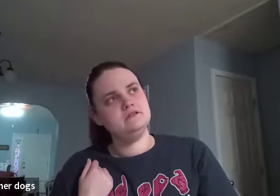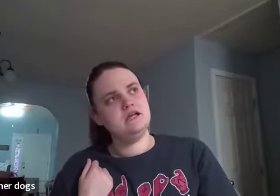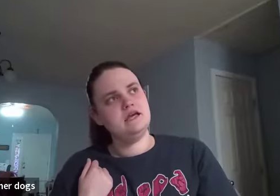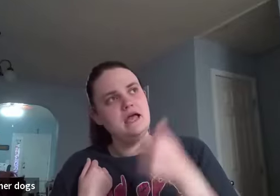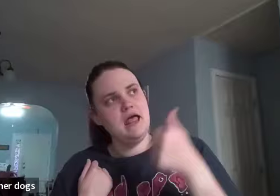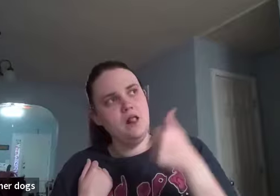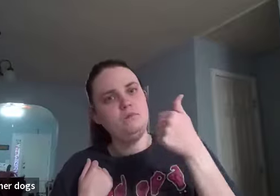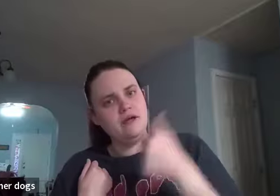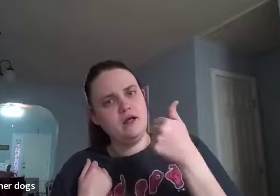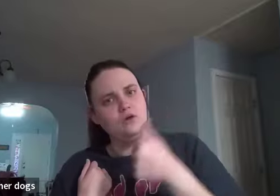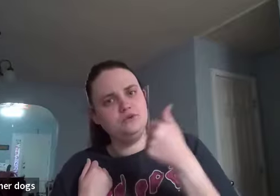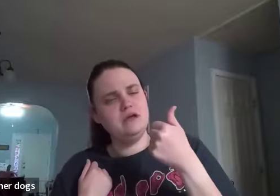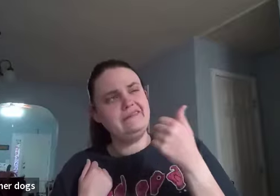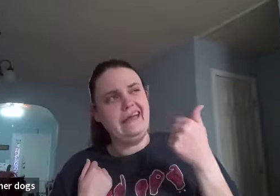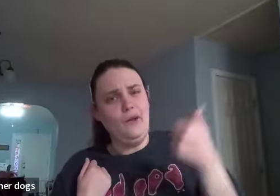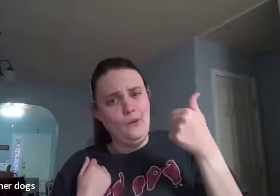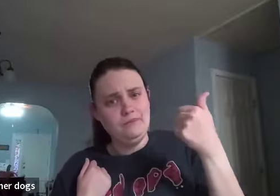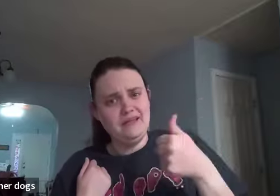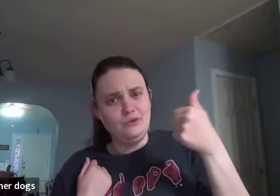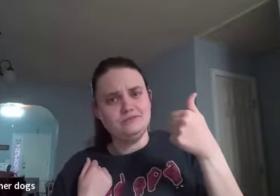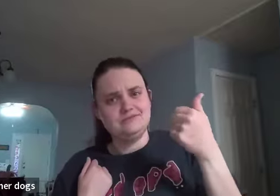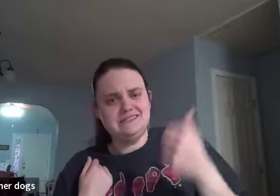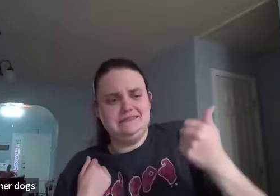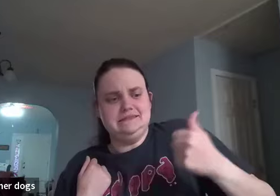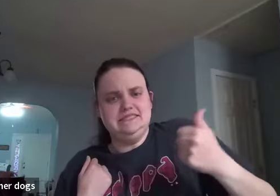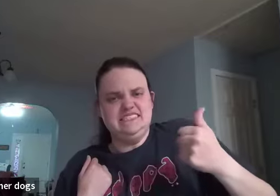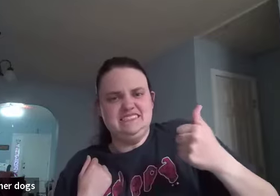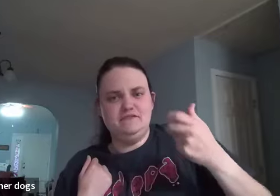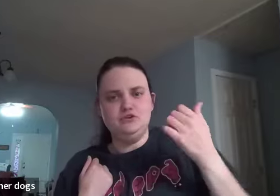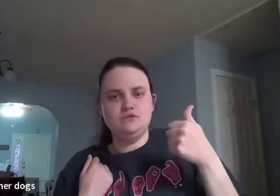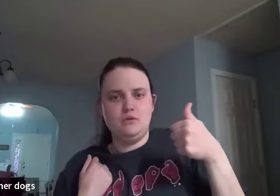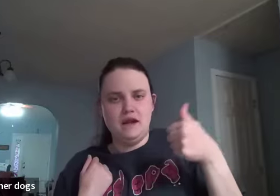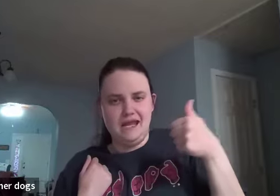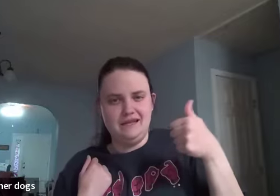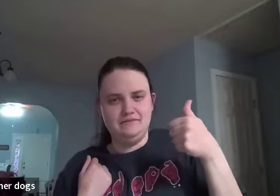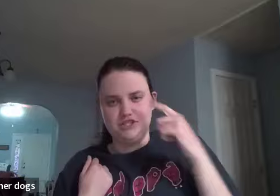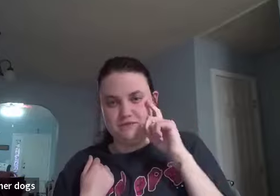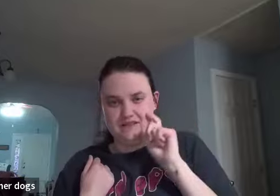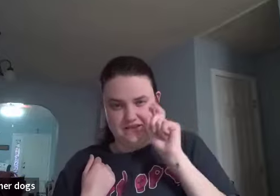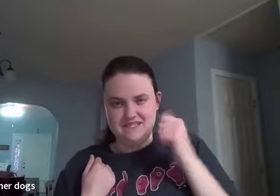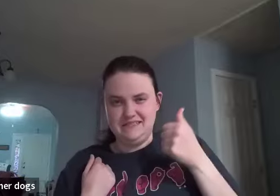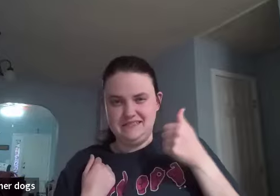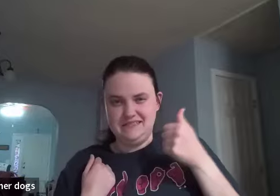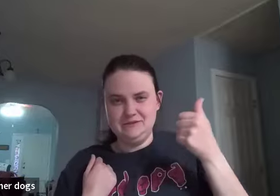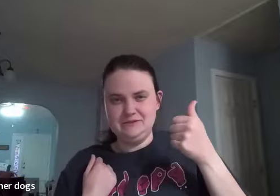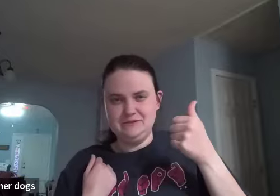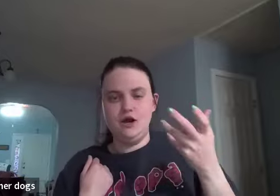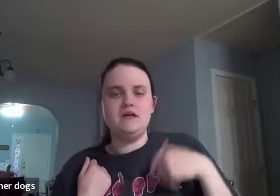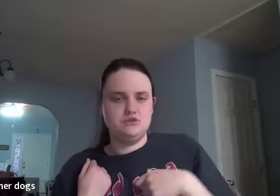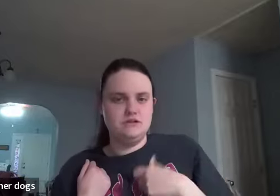because like help, you can like help, kind of like if you do like one hand, but you make like that face of like, oh, I need help. That